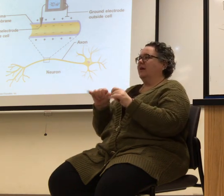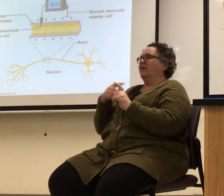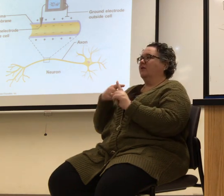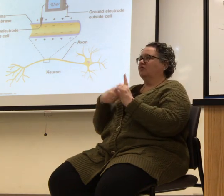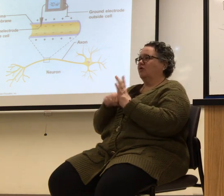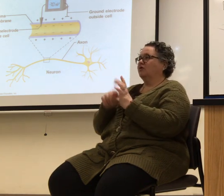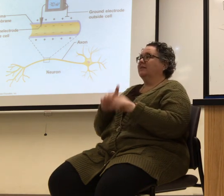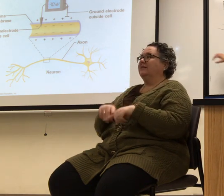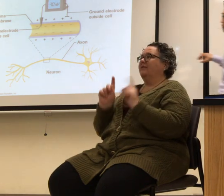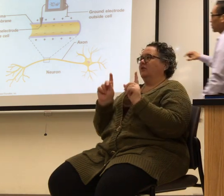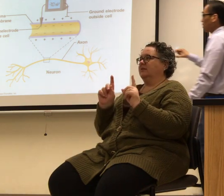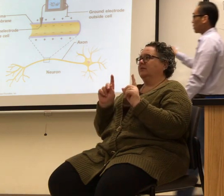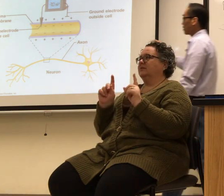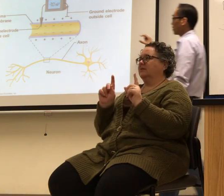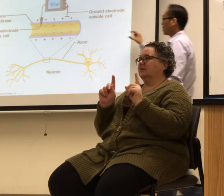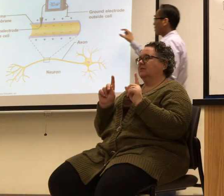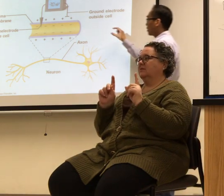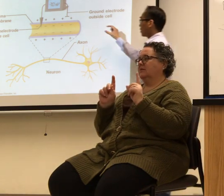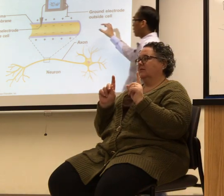difference